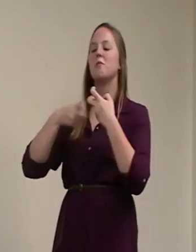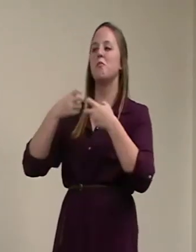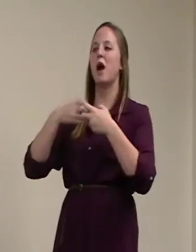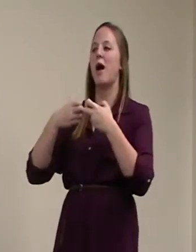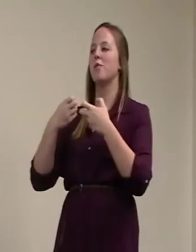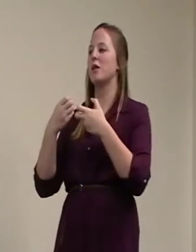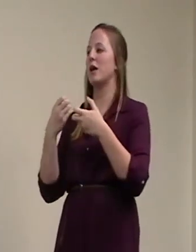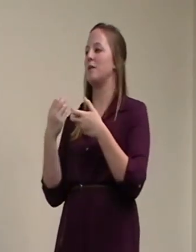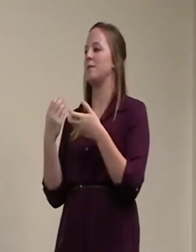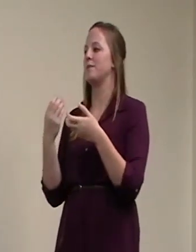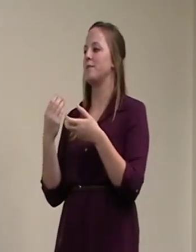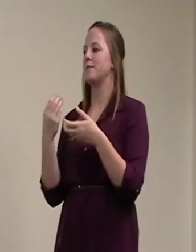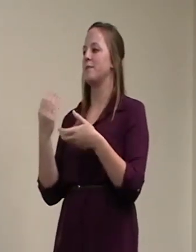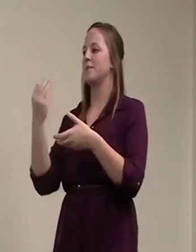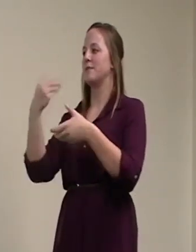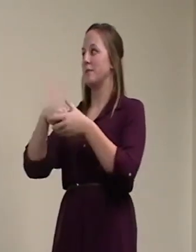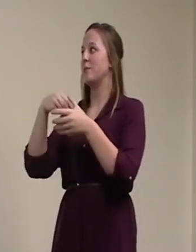to be treated by medicine or surgery.